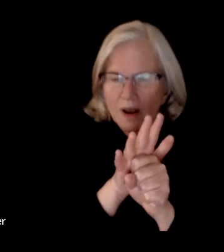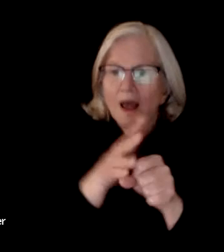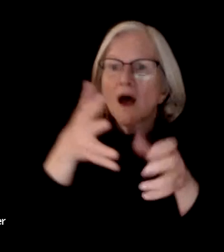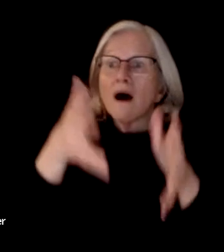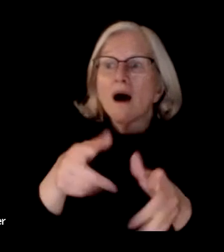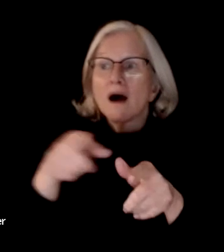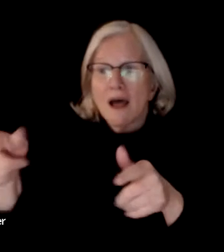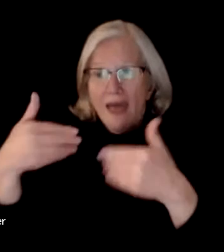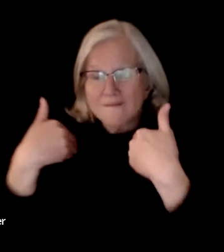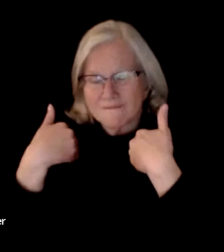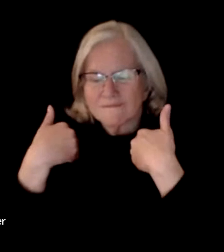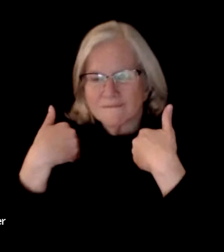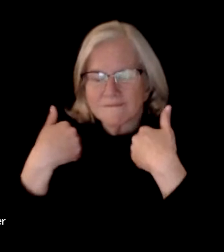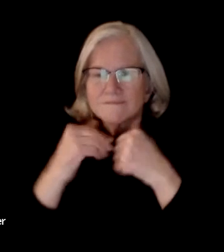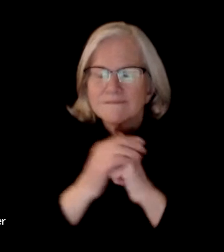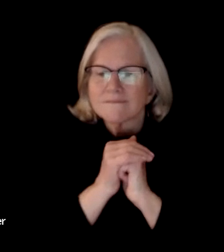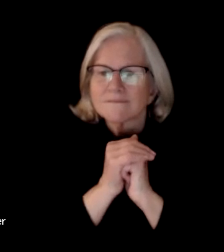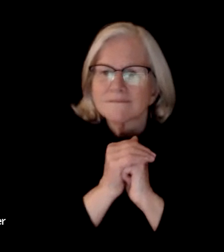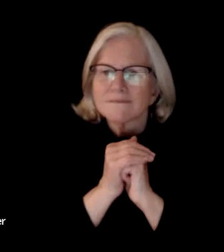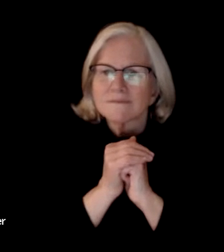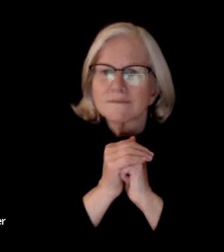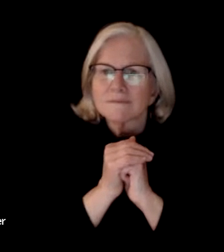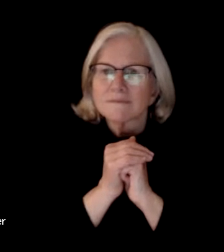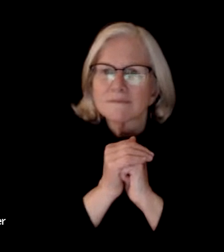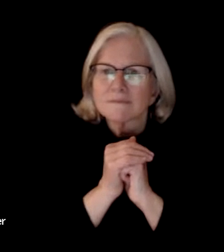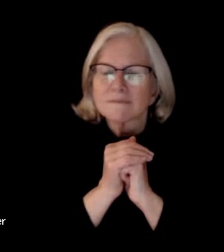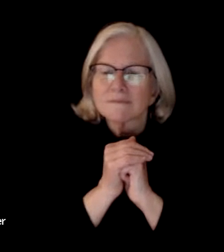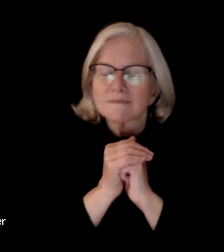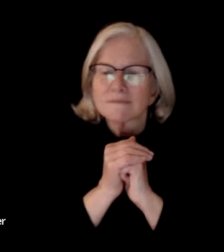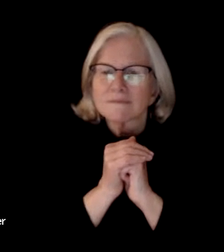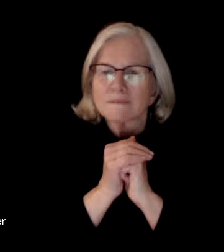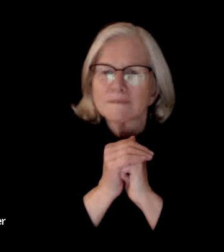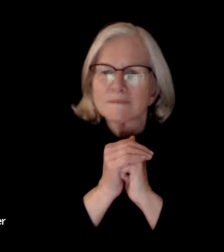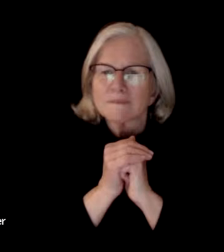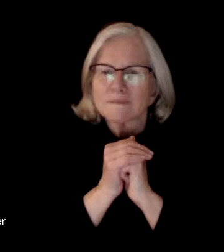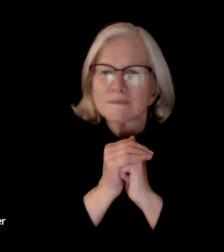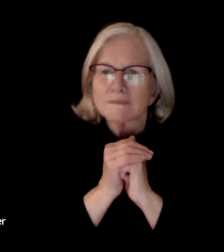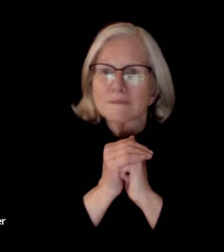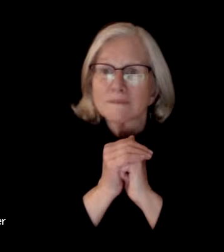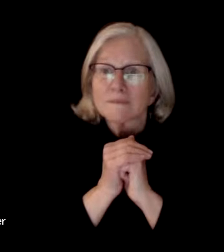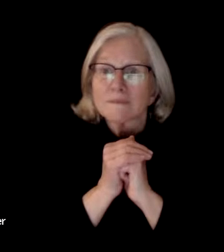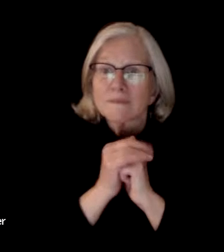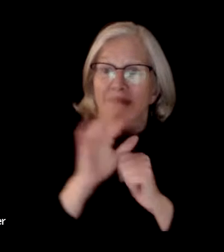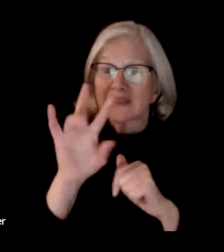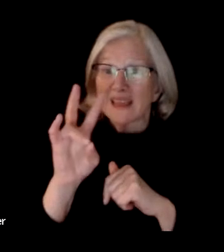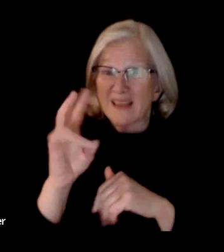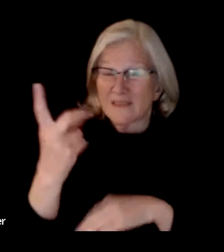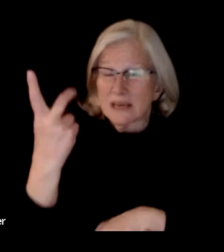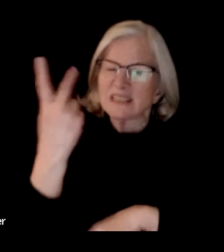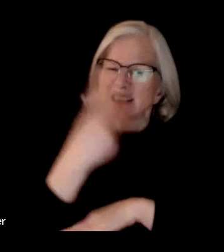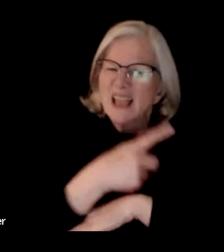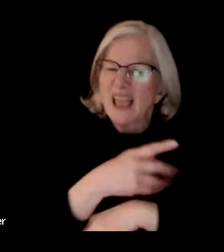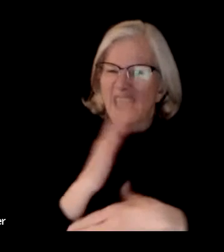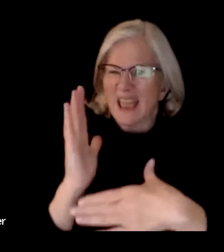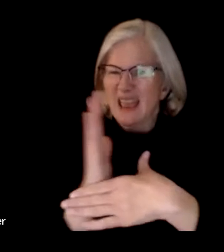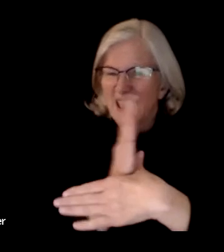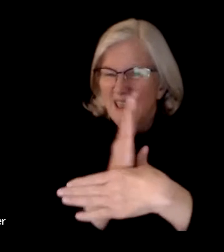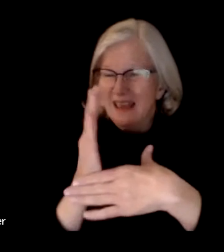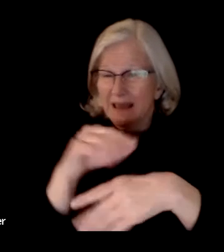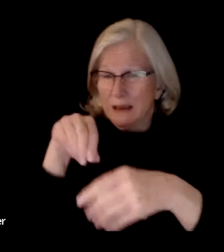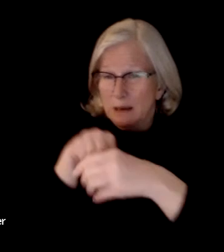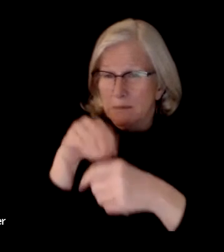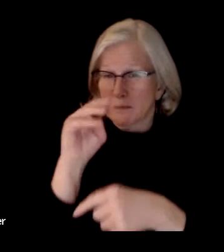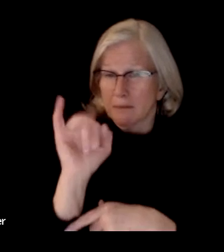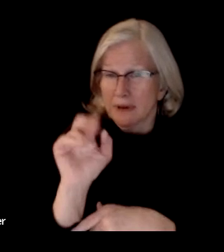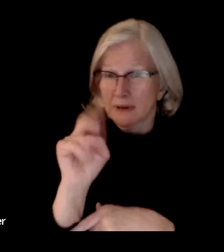in December. The 7-day rolling average number of Minnesotans admitted to the hospital continues